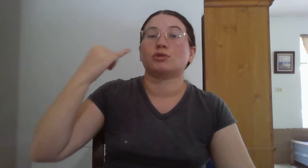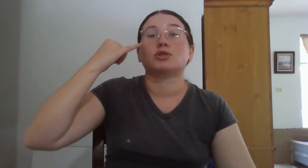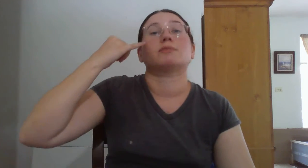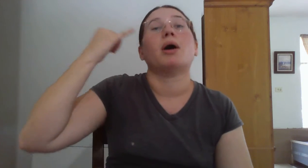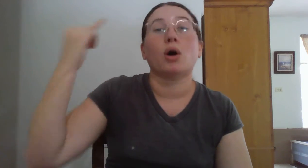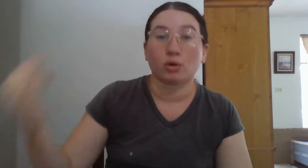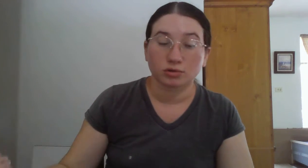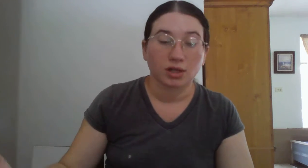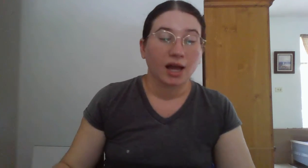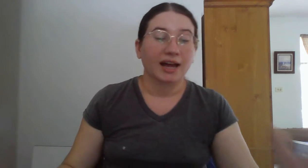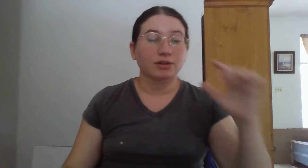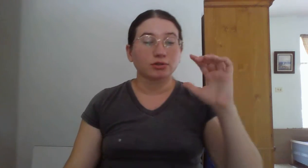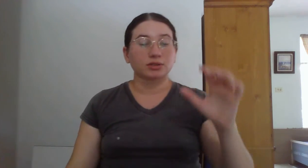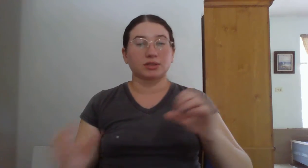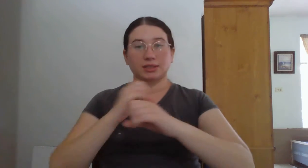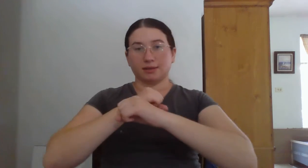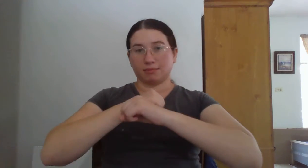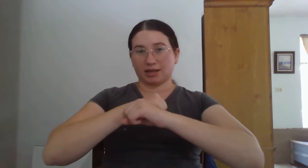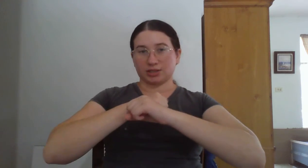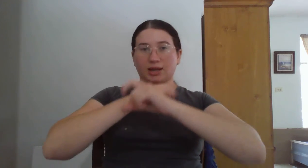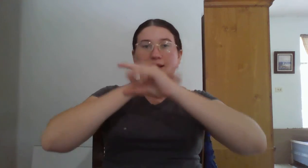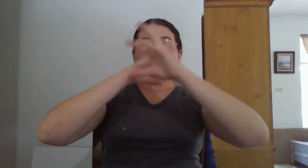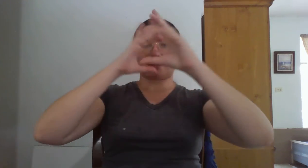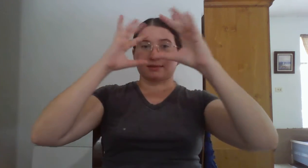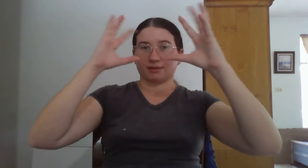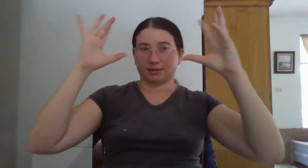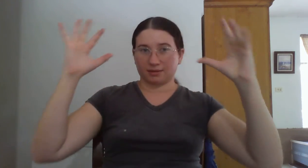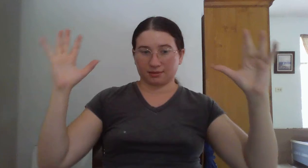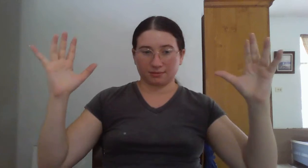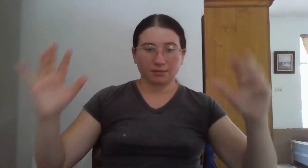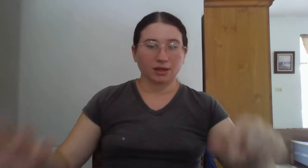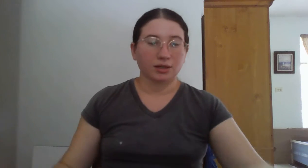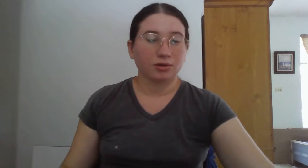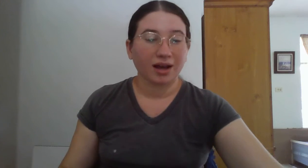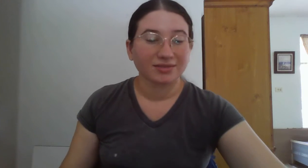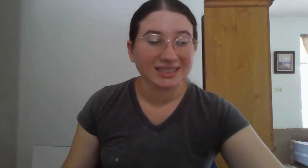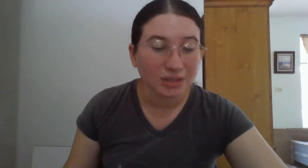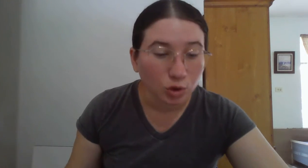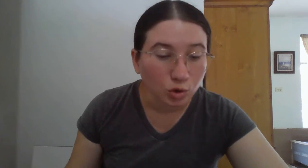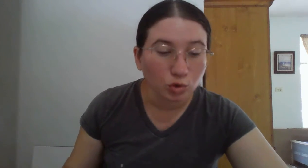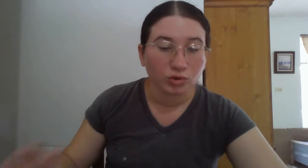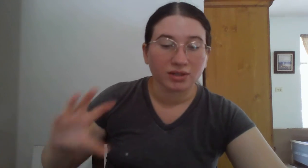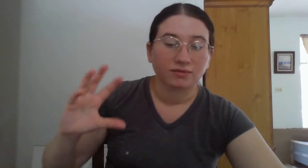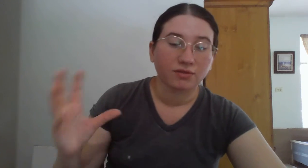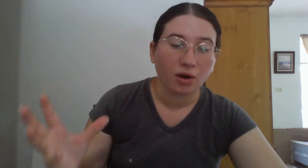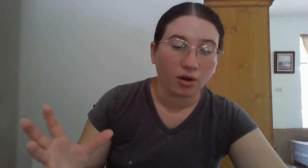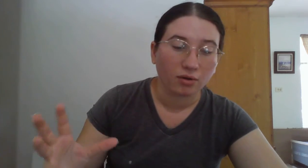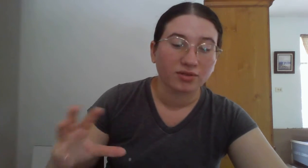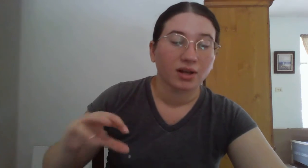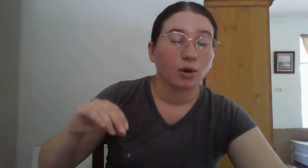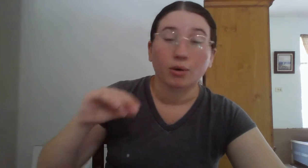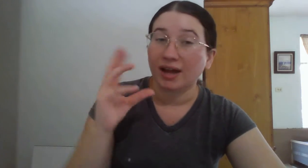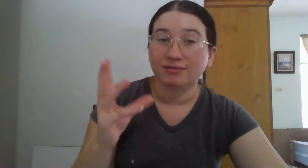or suppose. I've also seen imagine like this. You have include, involve, or